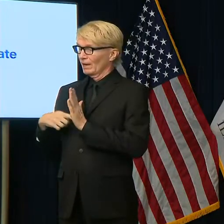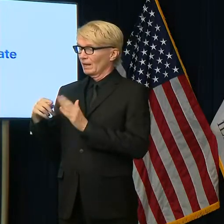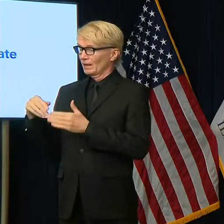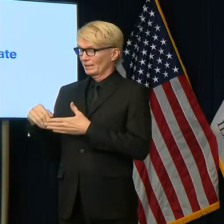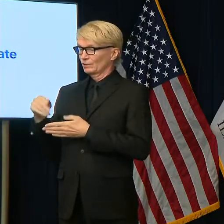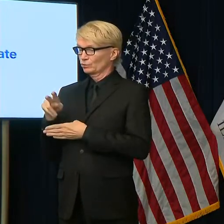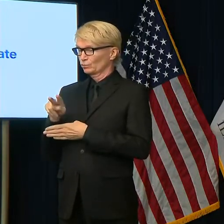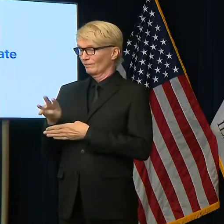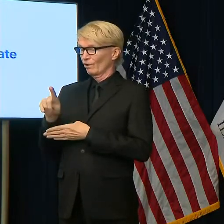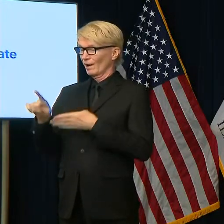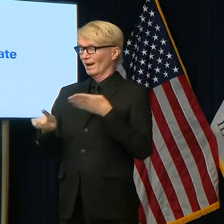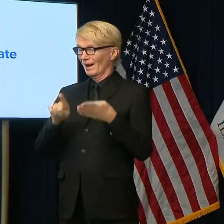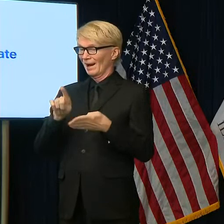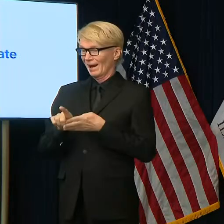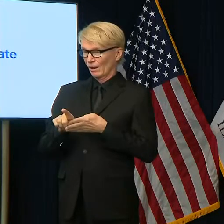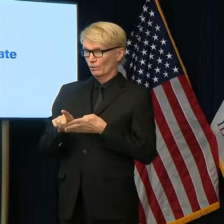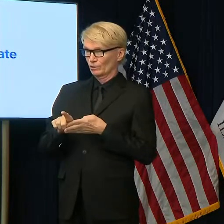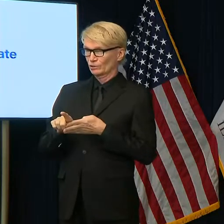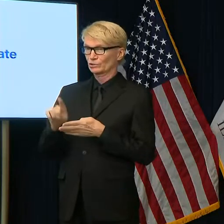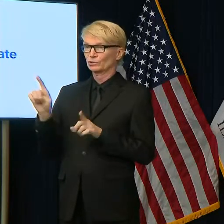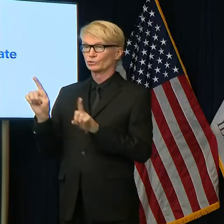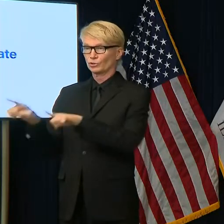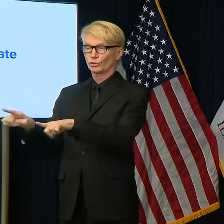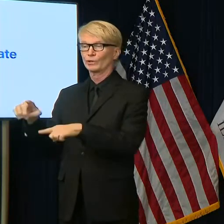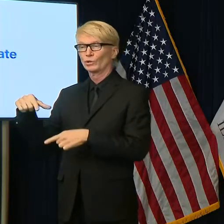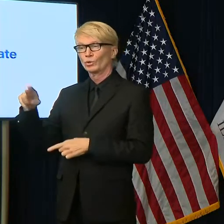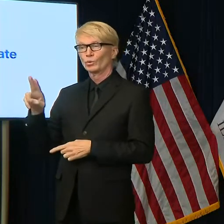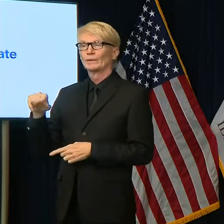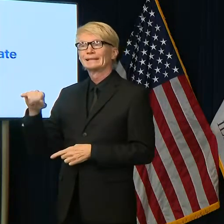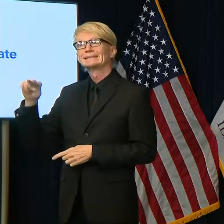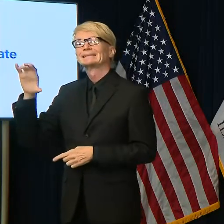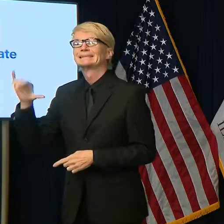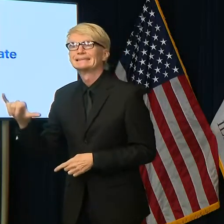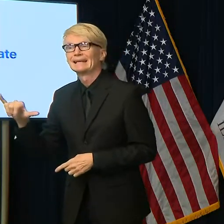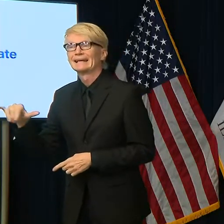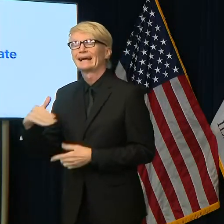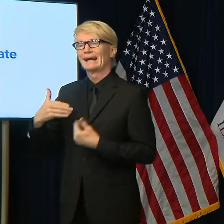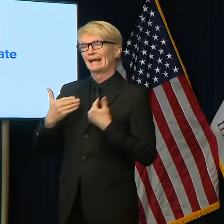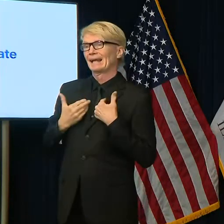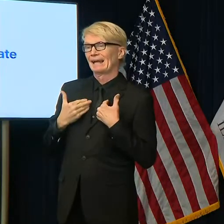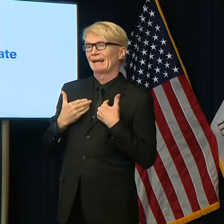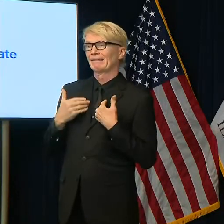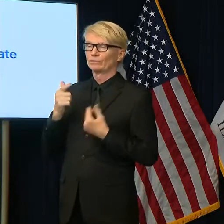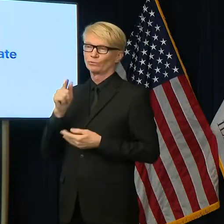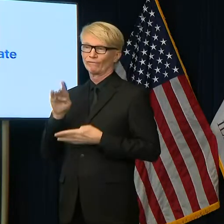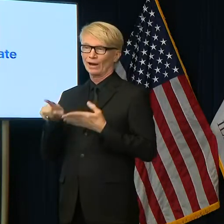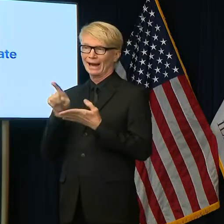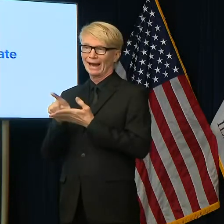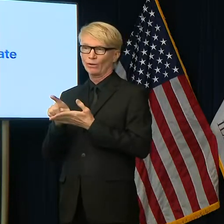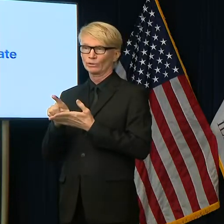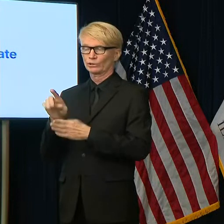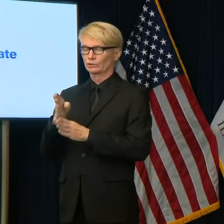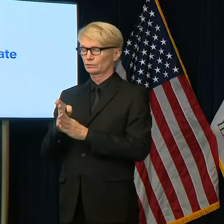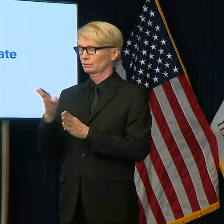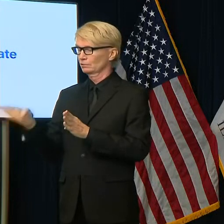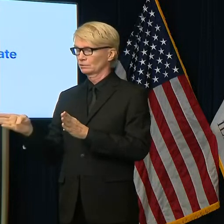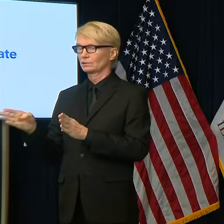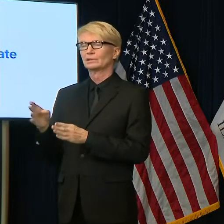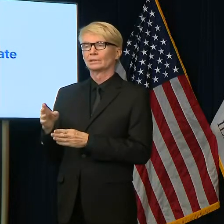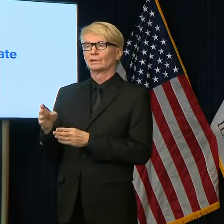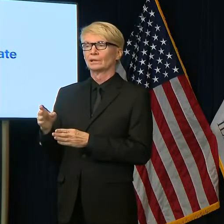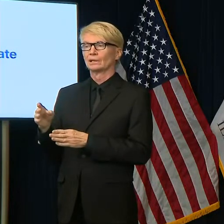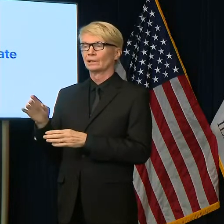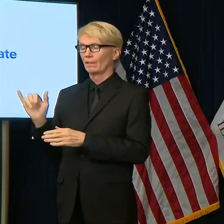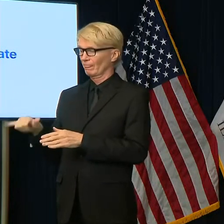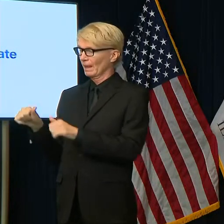within 24 hours of the testing that took place and 24 hours of the facility knowing that it had a